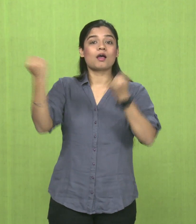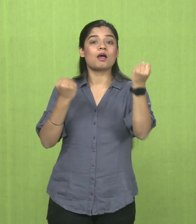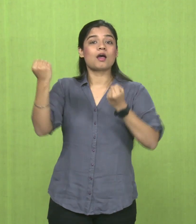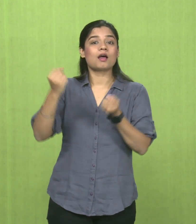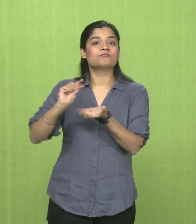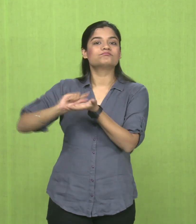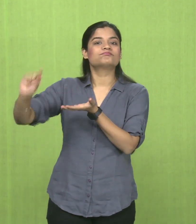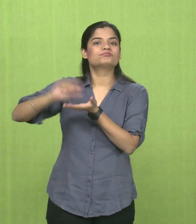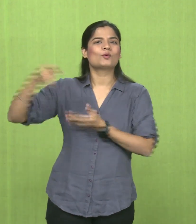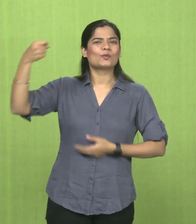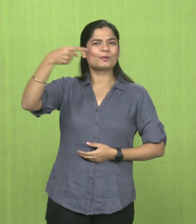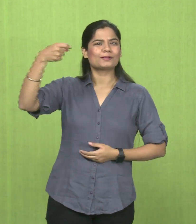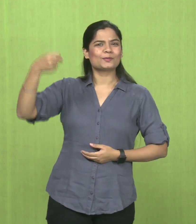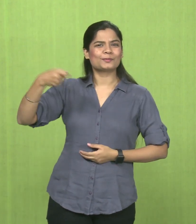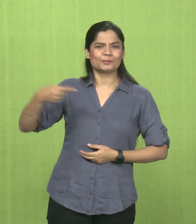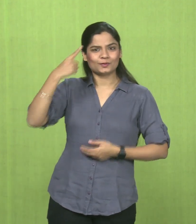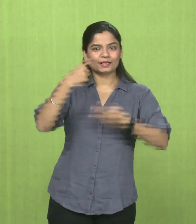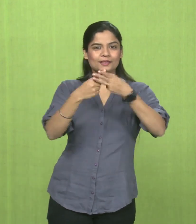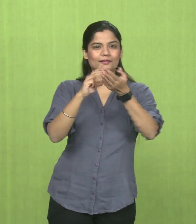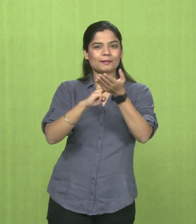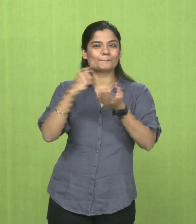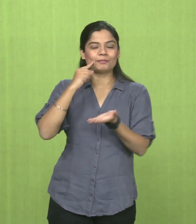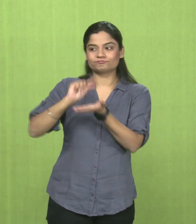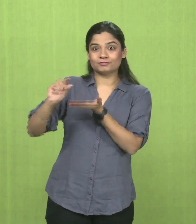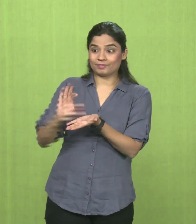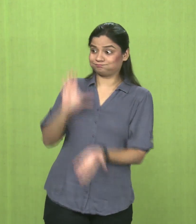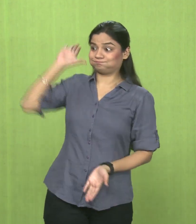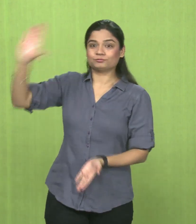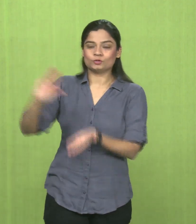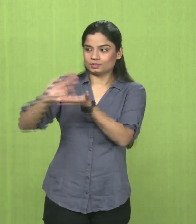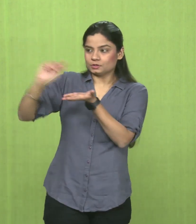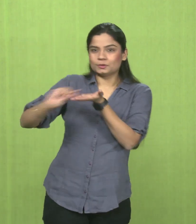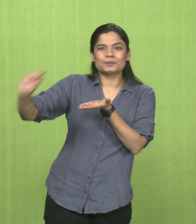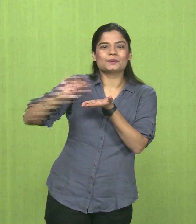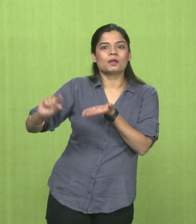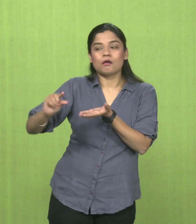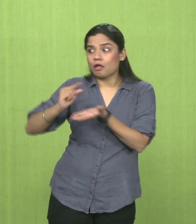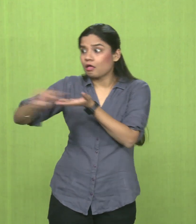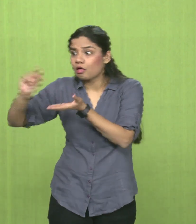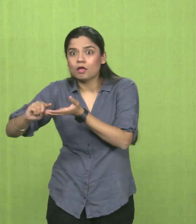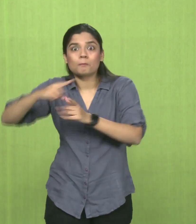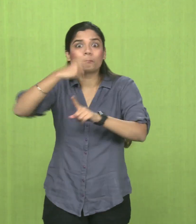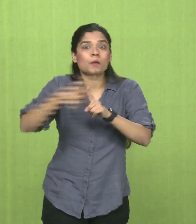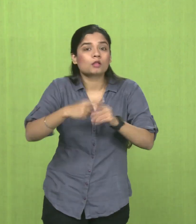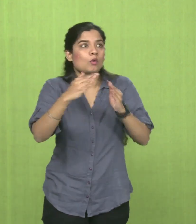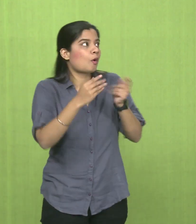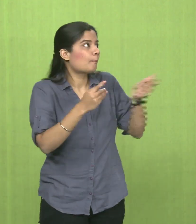the house. He also has to pay for the car EMI that he had, the loan that he had taken. So it's